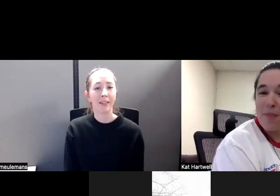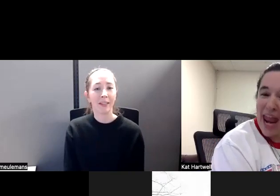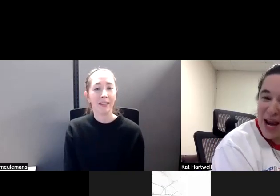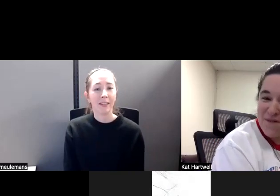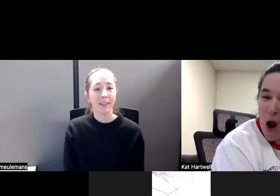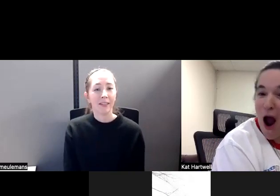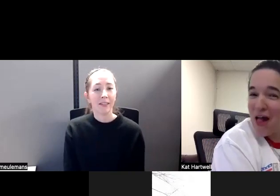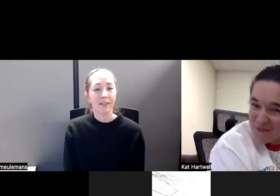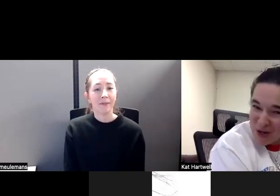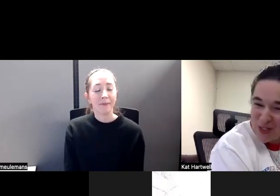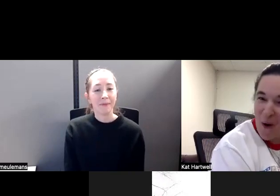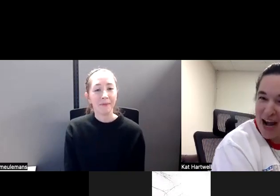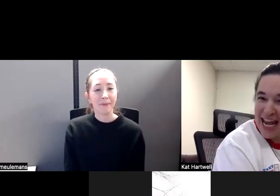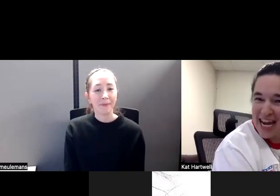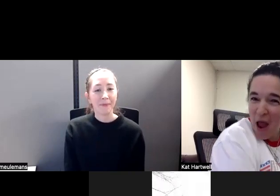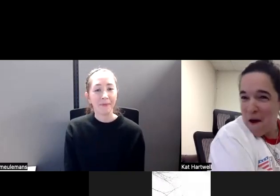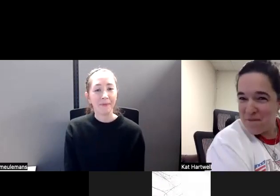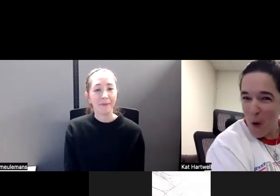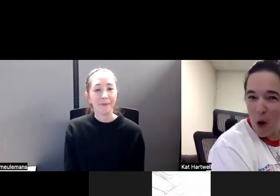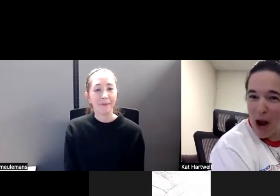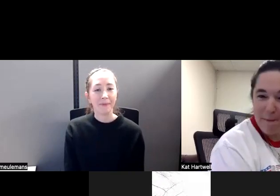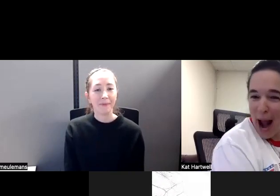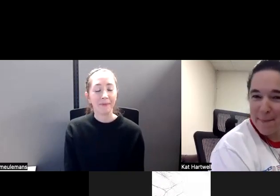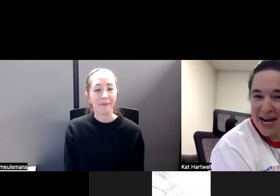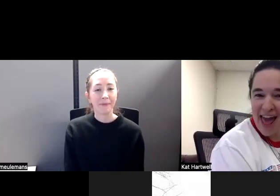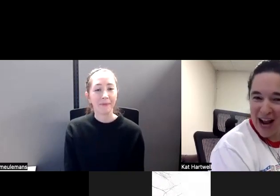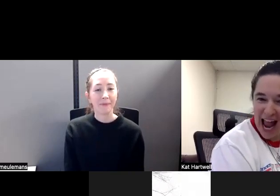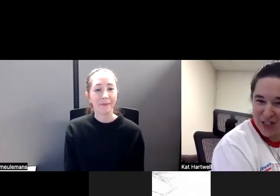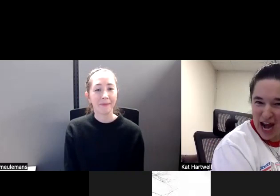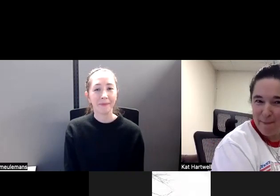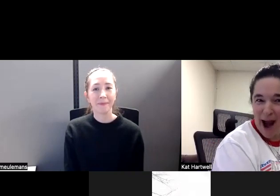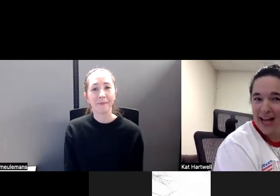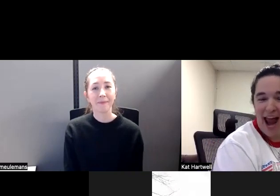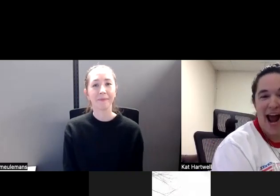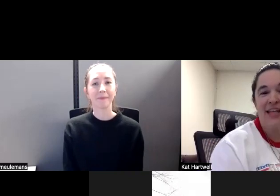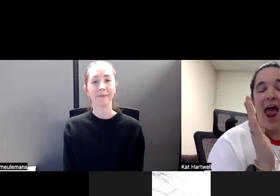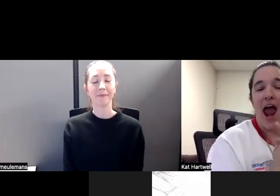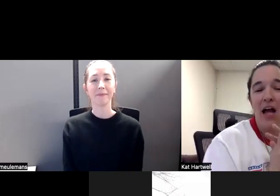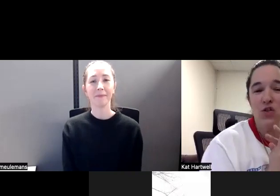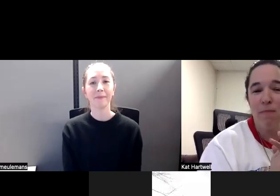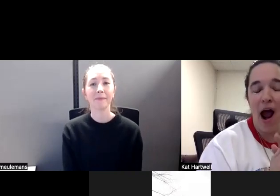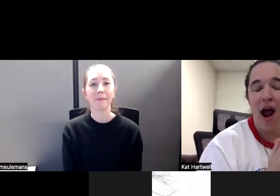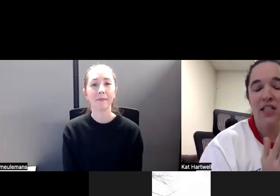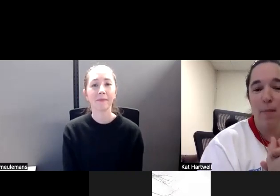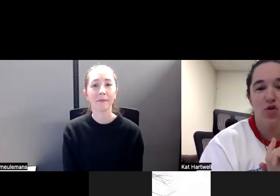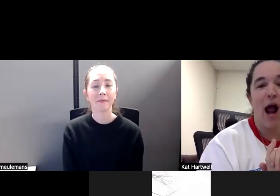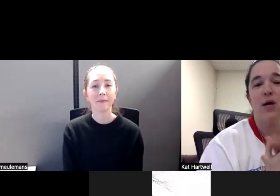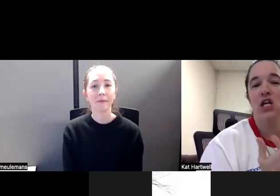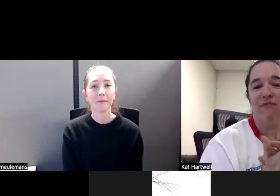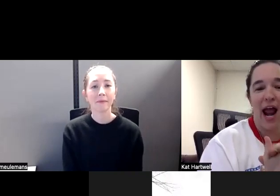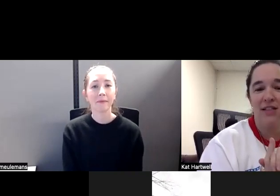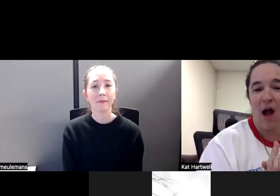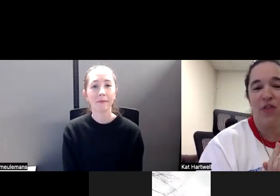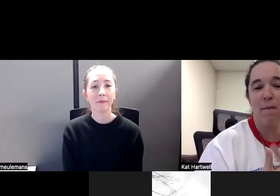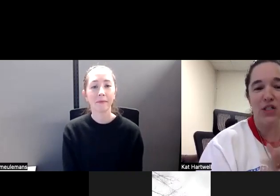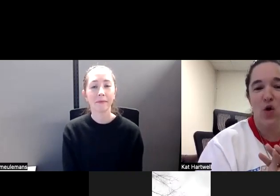No problem. Yeah. Thank you for all of you joining for a quick pop in at the Kat Chat Podcast. And to my